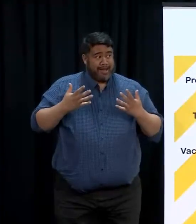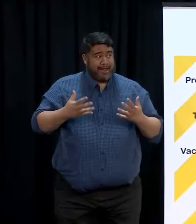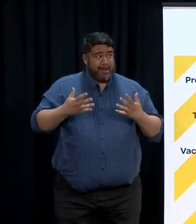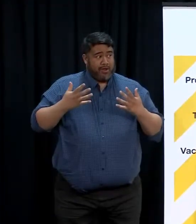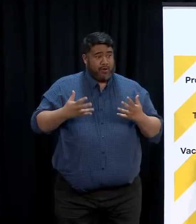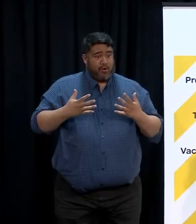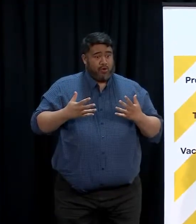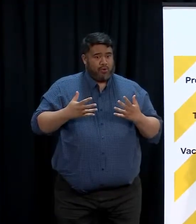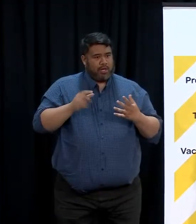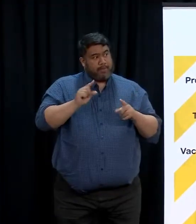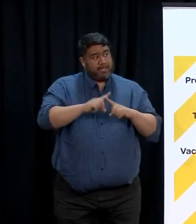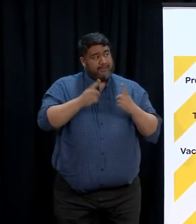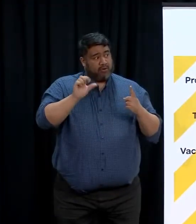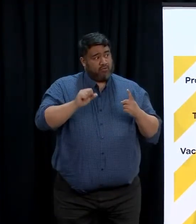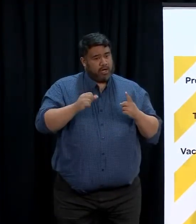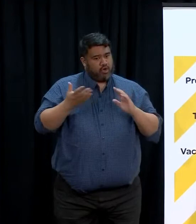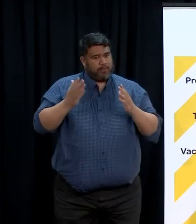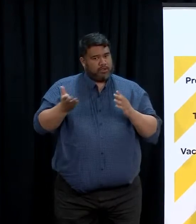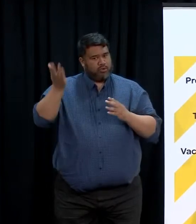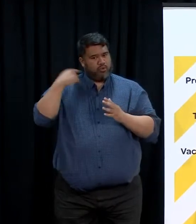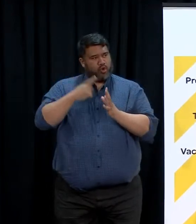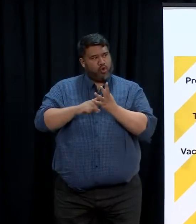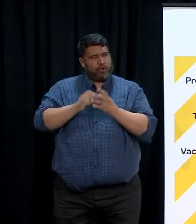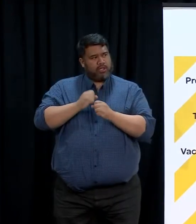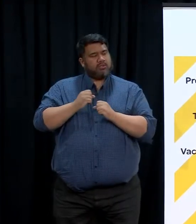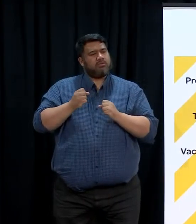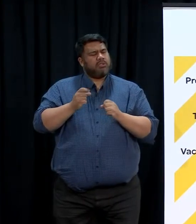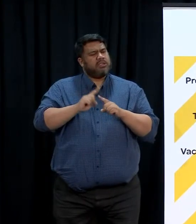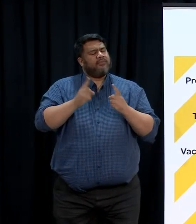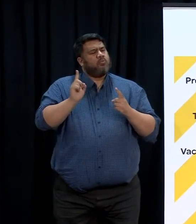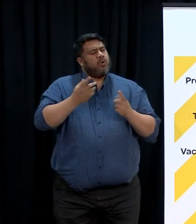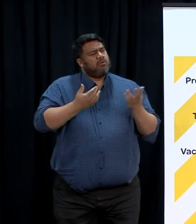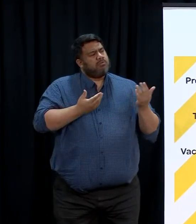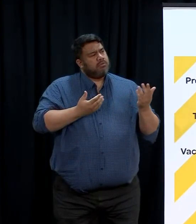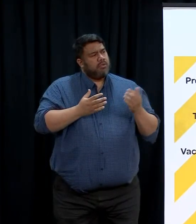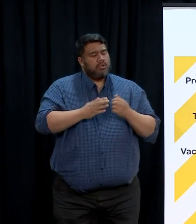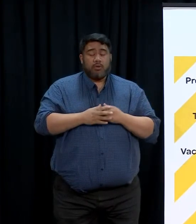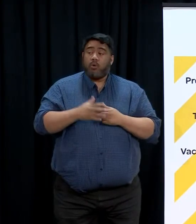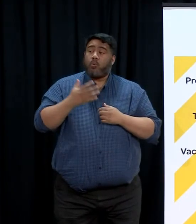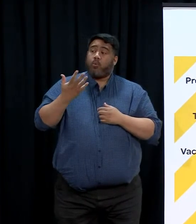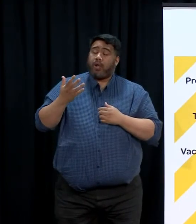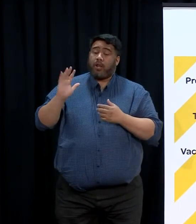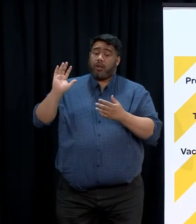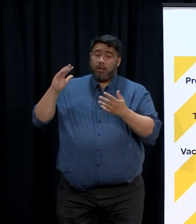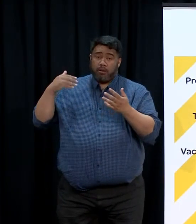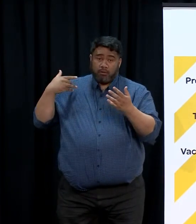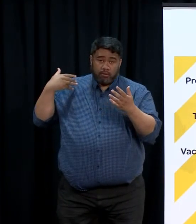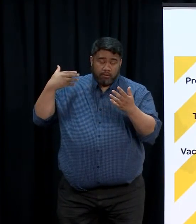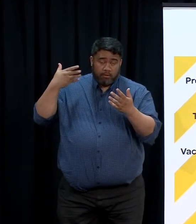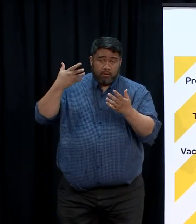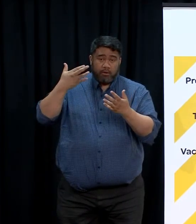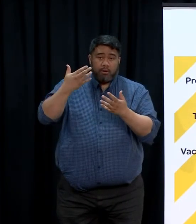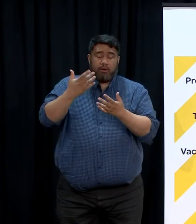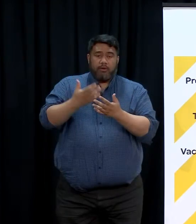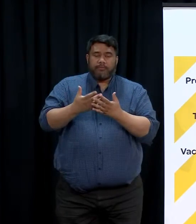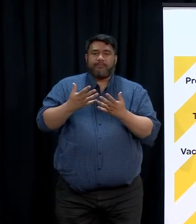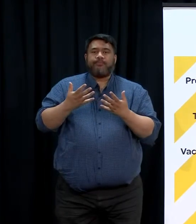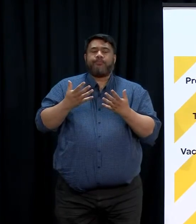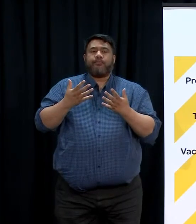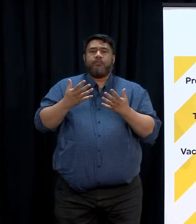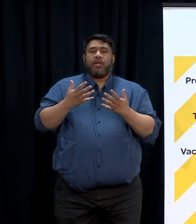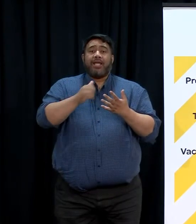August? Well, the first thing is, having learnt from our experience to date in the outbreak, we're not actively following up